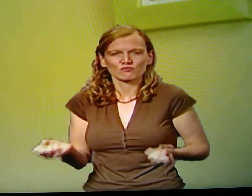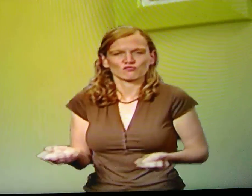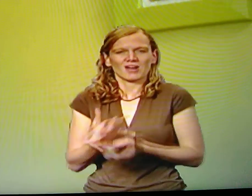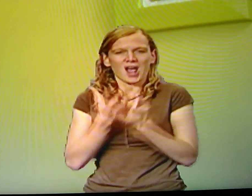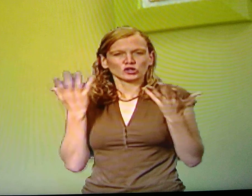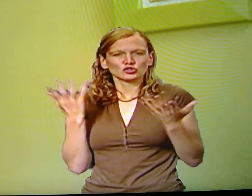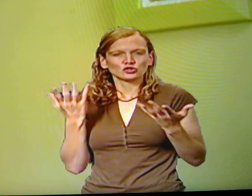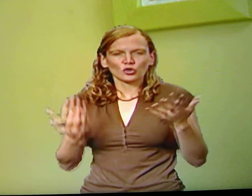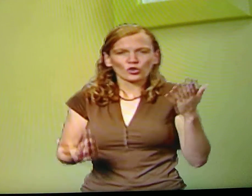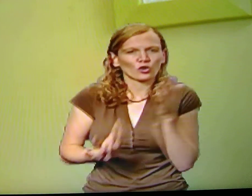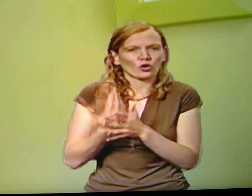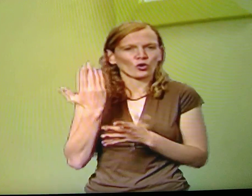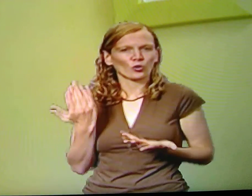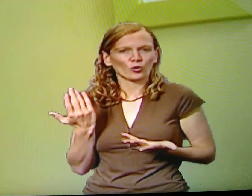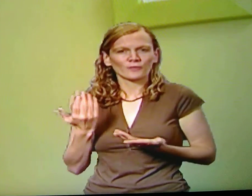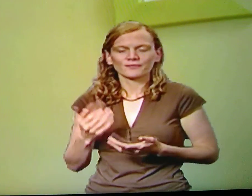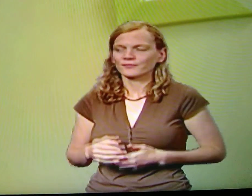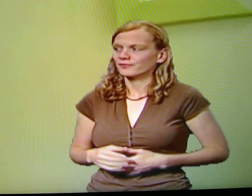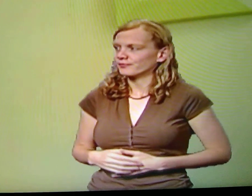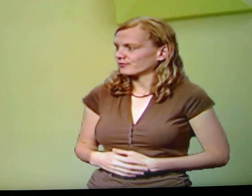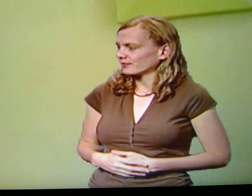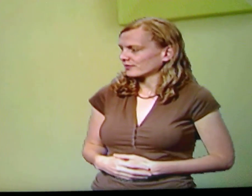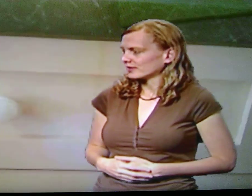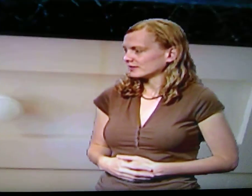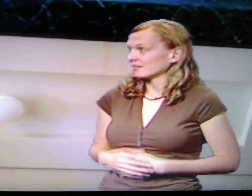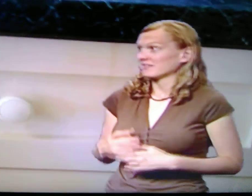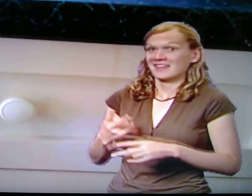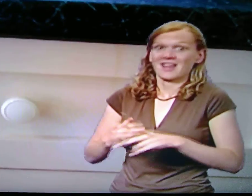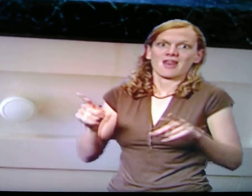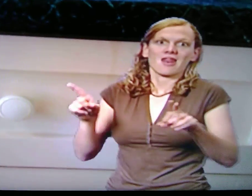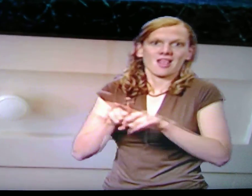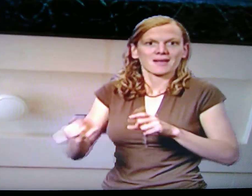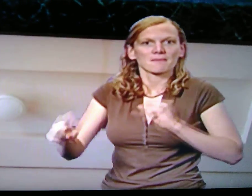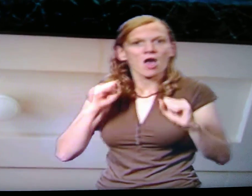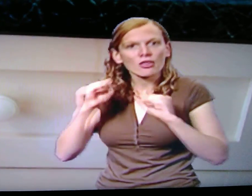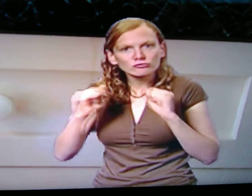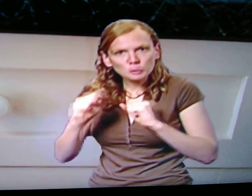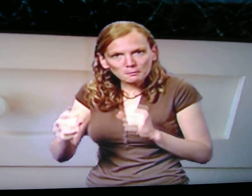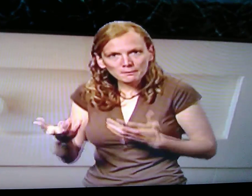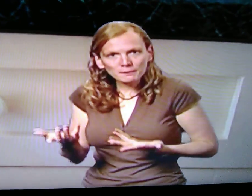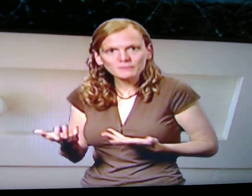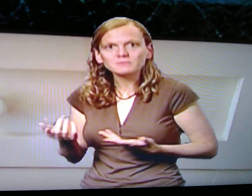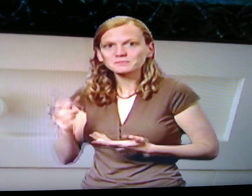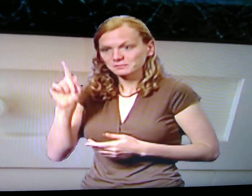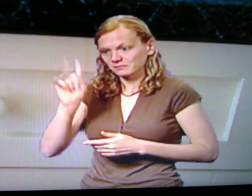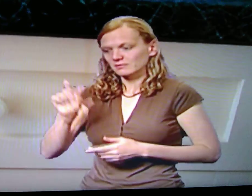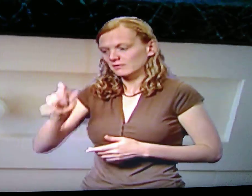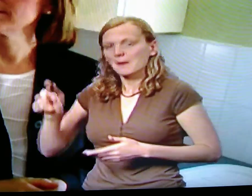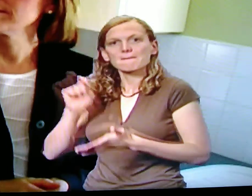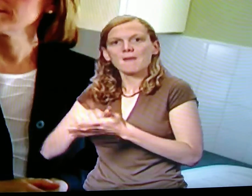going to walk in here and think, ah, a new kitchen, that's going to cost a fortune. Do you think they're going to think that now? Oh, exactly.